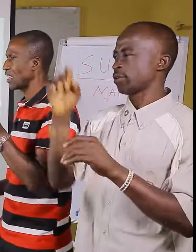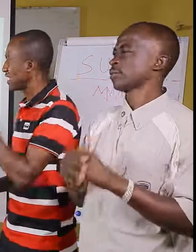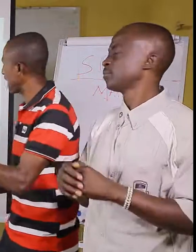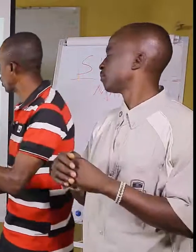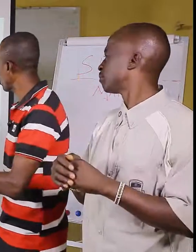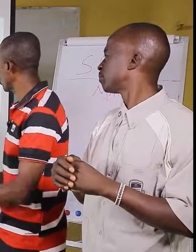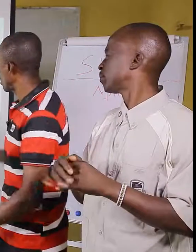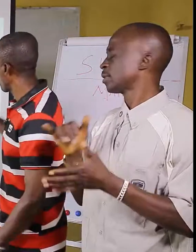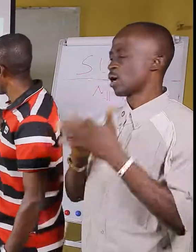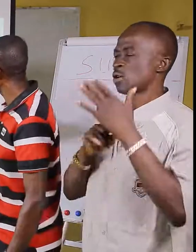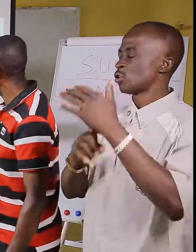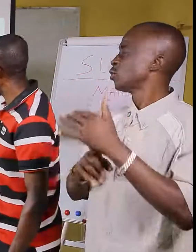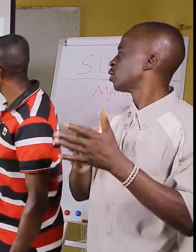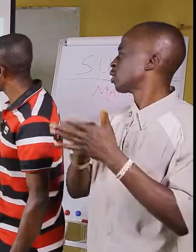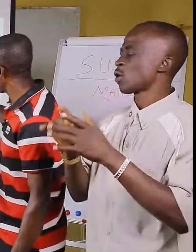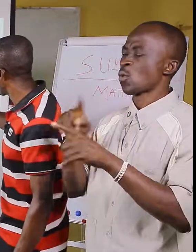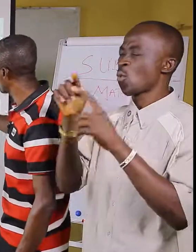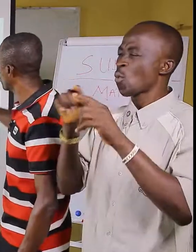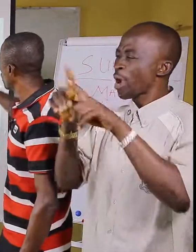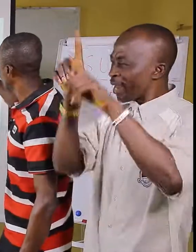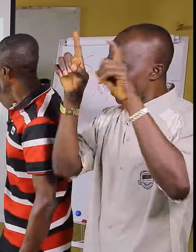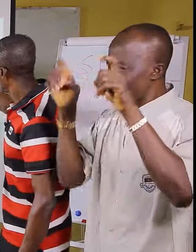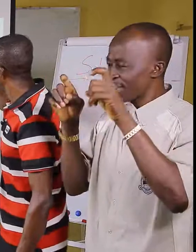x. That shows